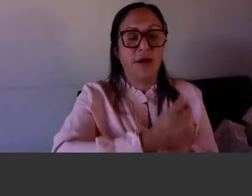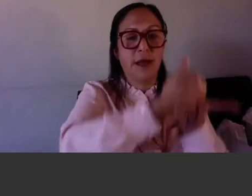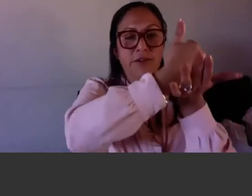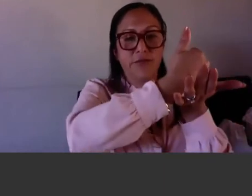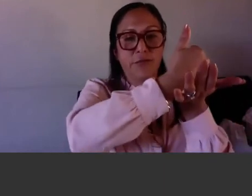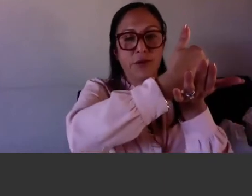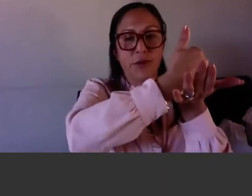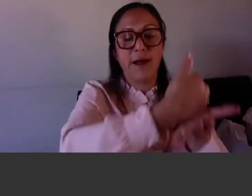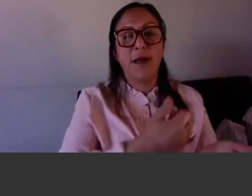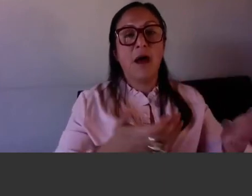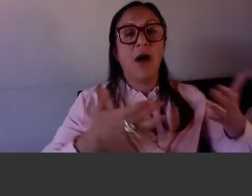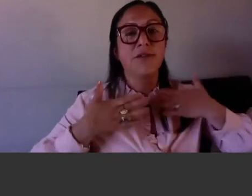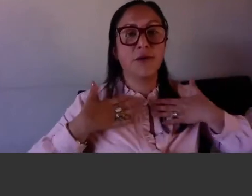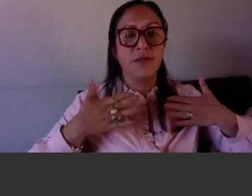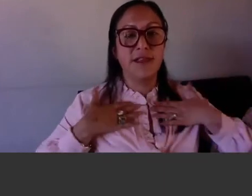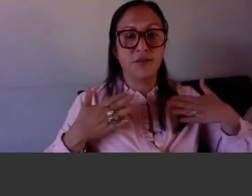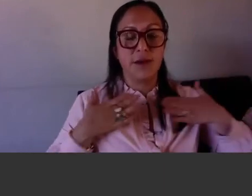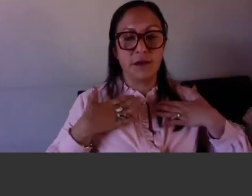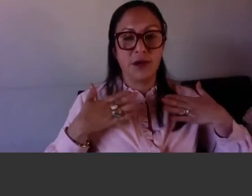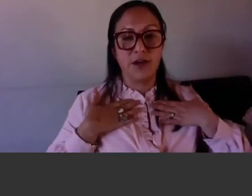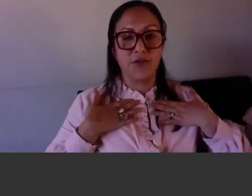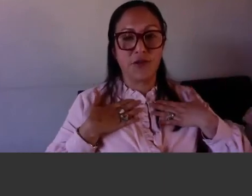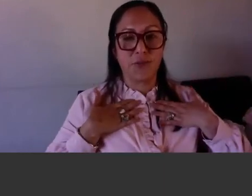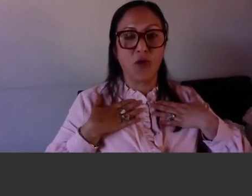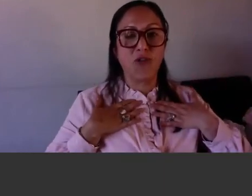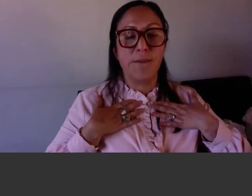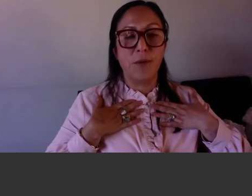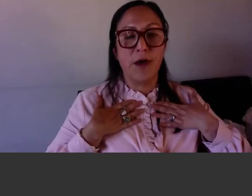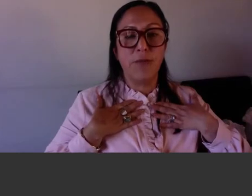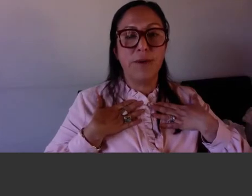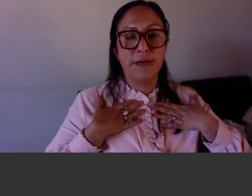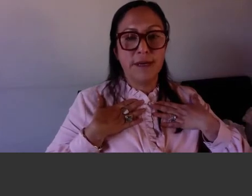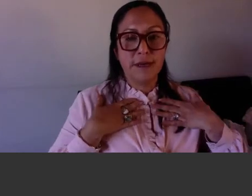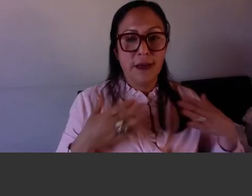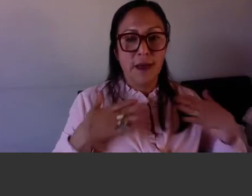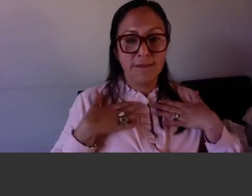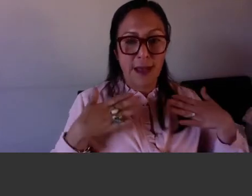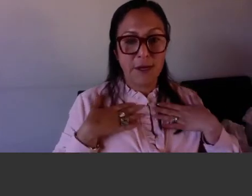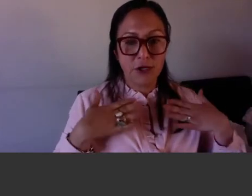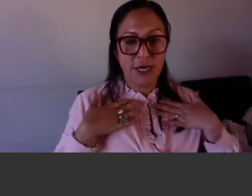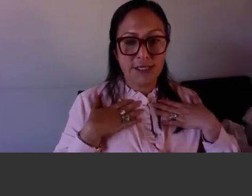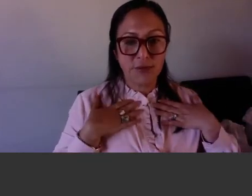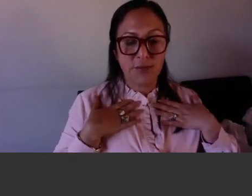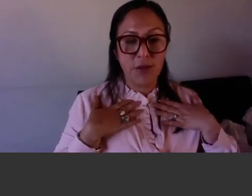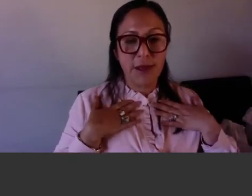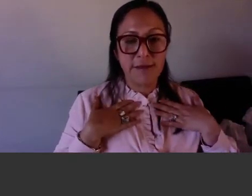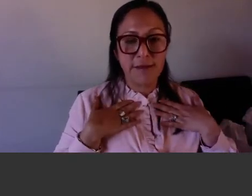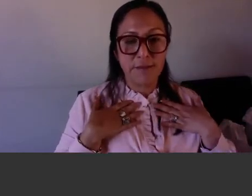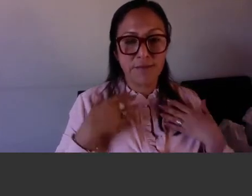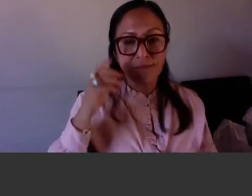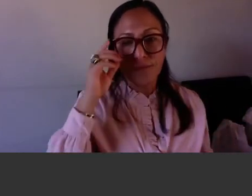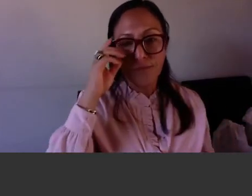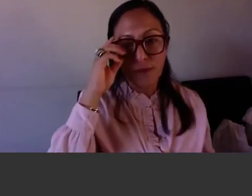along and helps you with a ride. Also, this one you can use for more simple help, tapping your chest with both